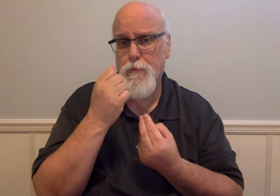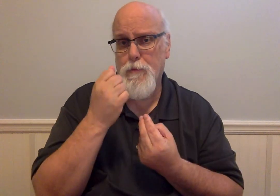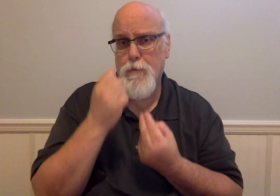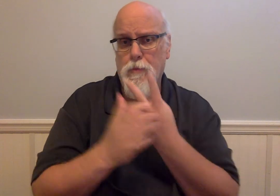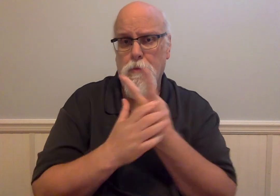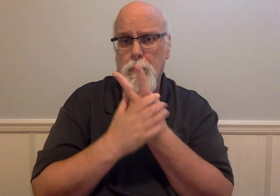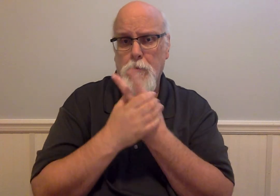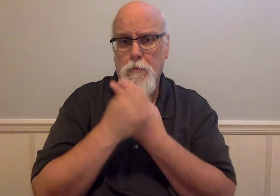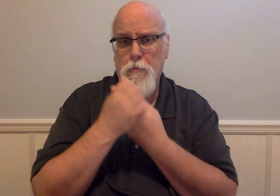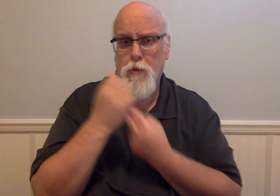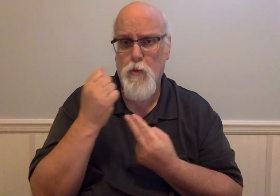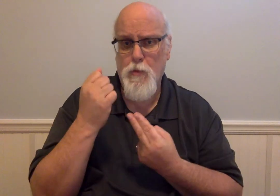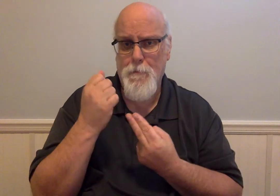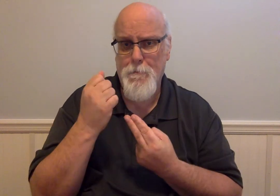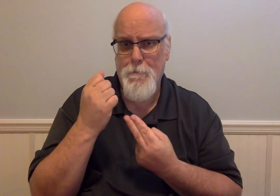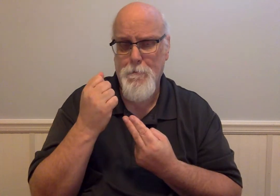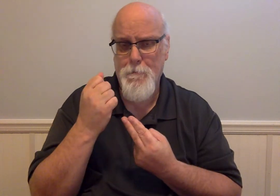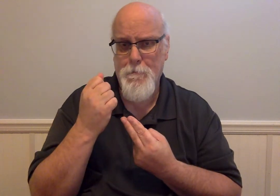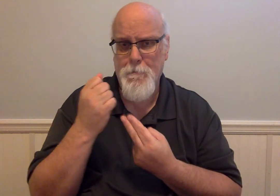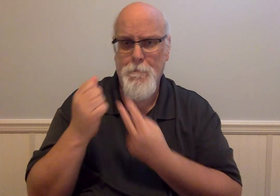Both. You have 2 and you're bringing it down. Both.